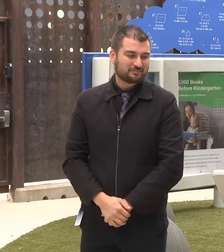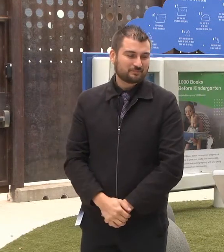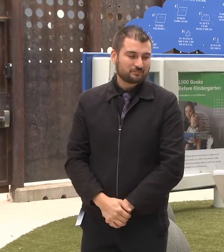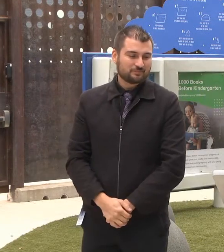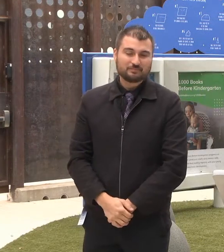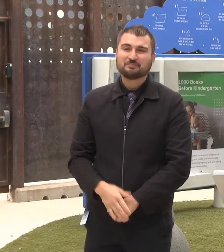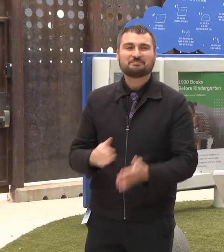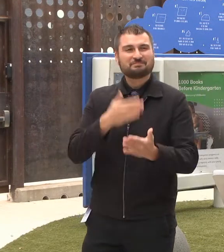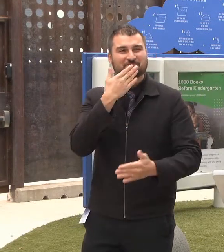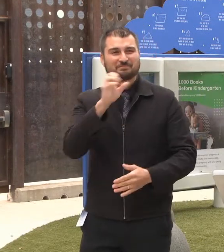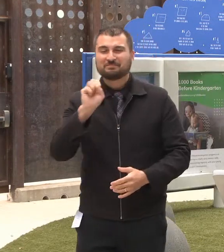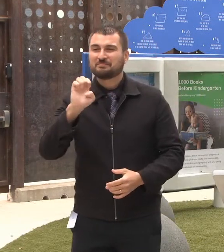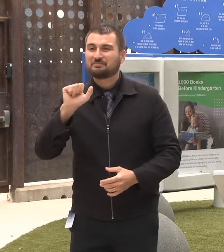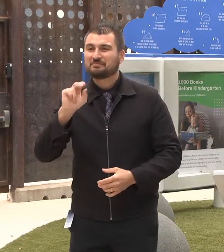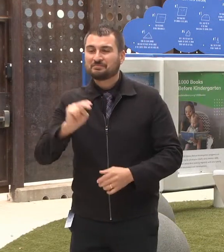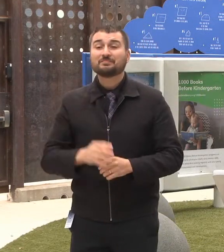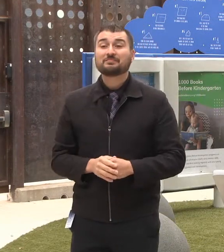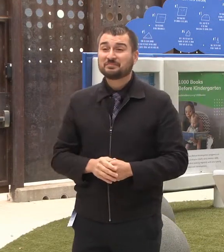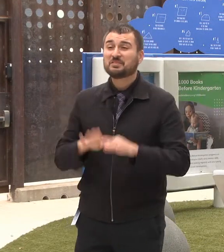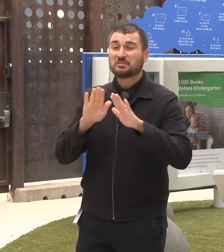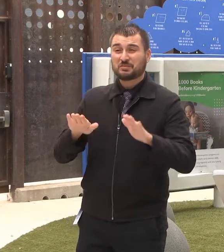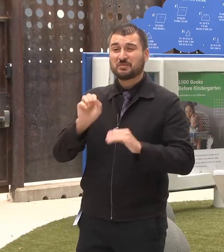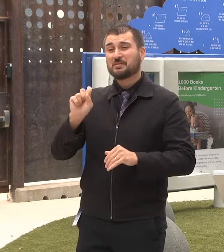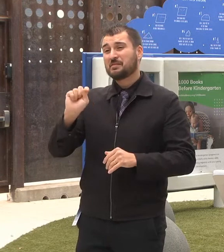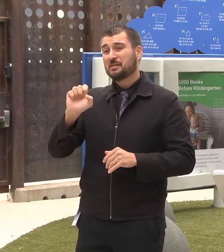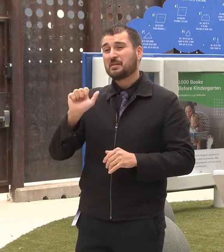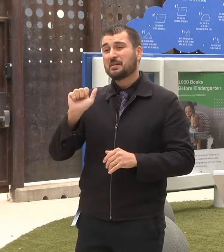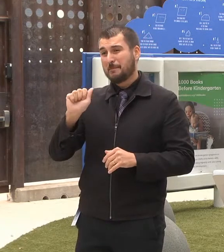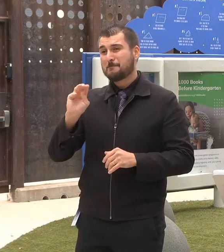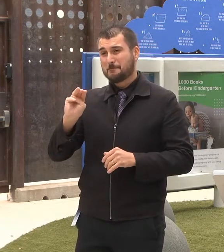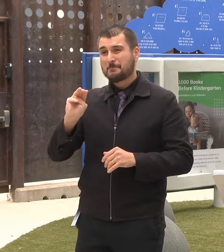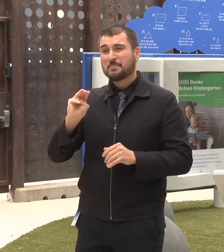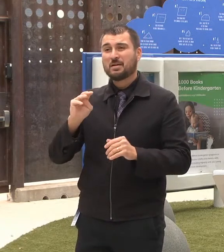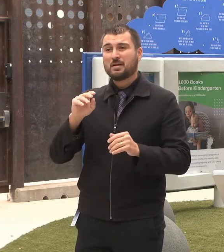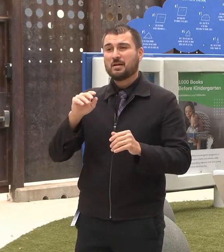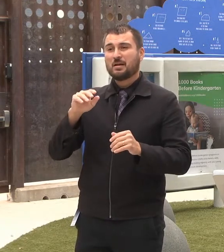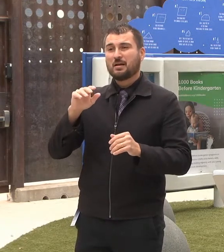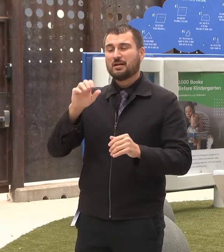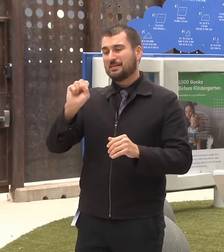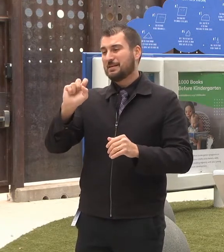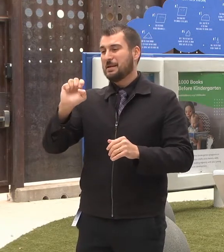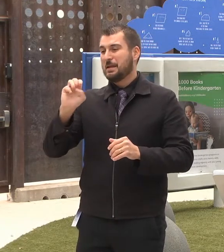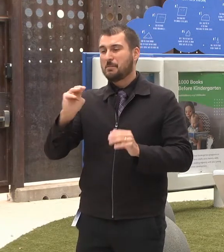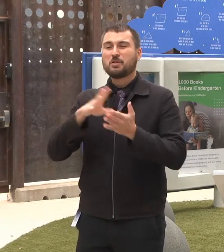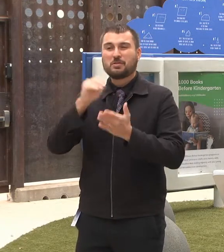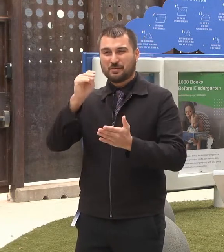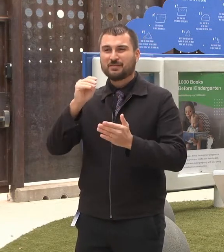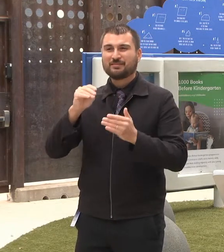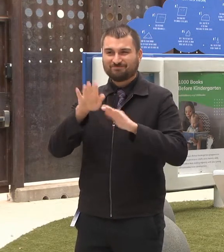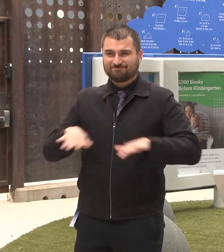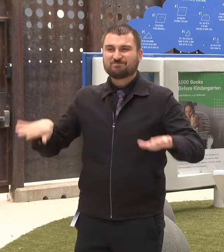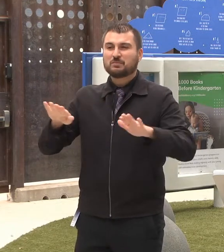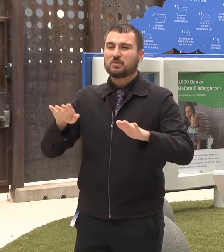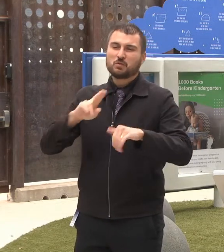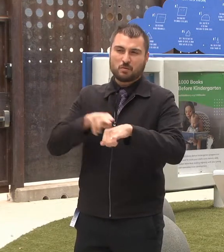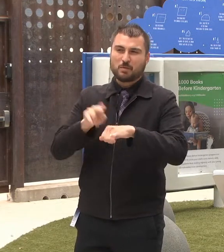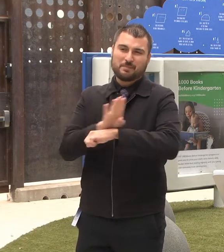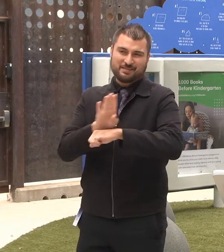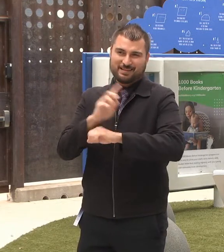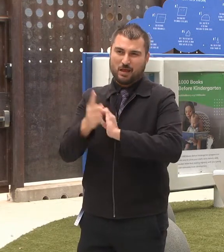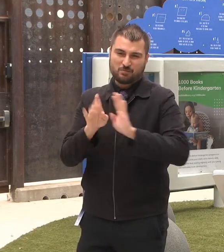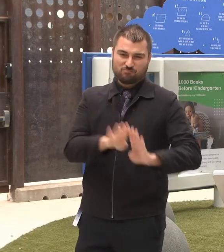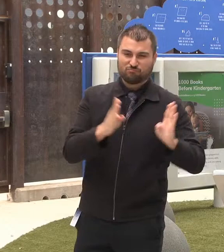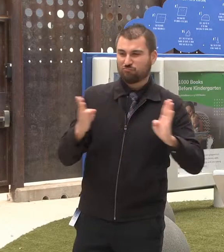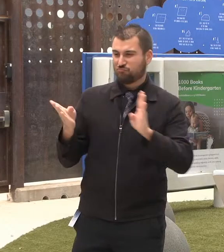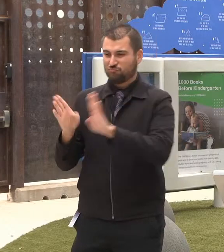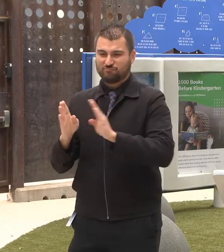All right, thank you, Sean. The Children's STEM Learning Garden will be open during regular library business hours. I know I'll be bringing my boys to come play